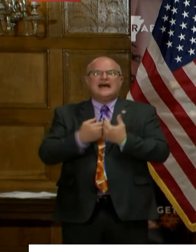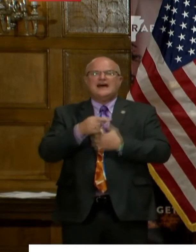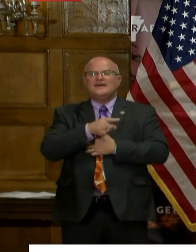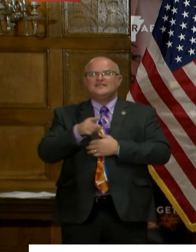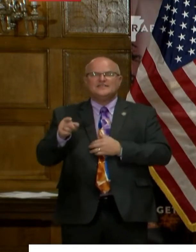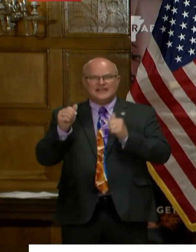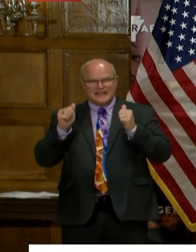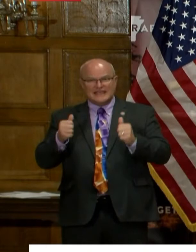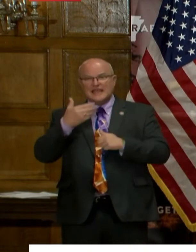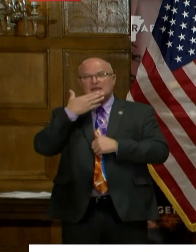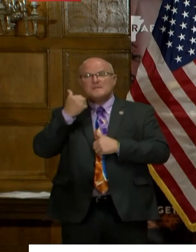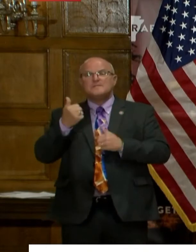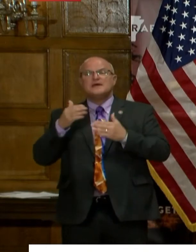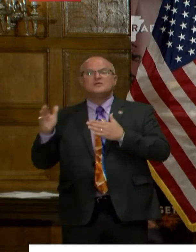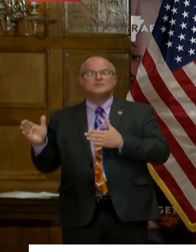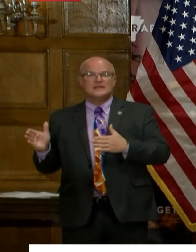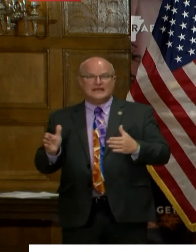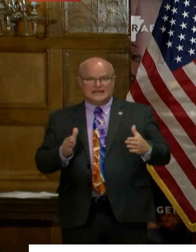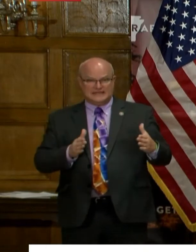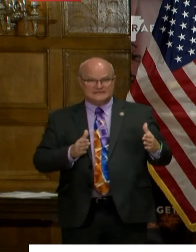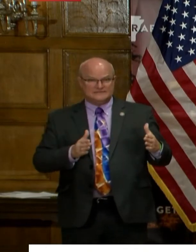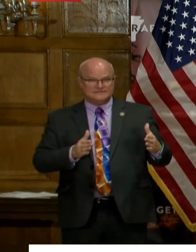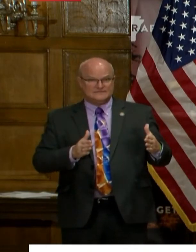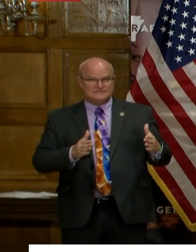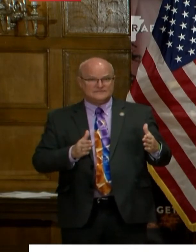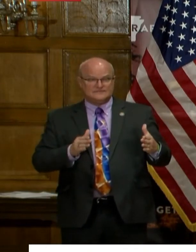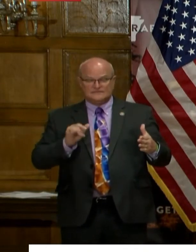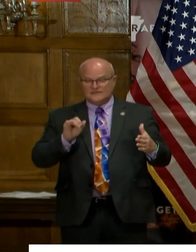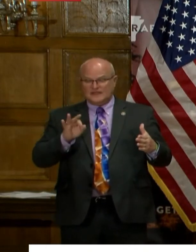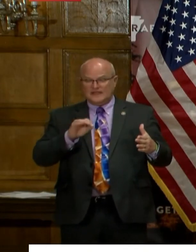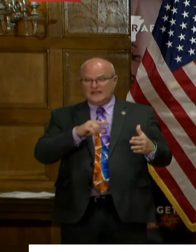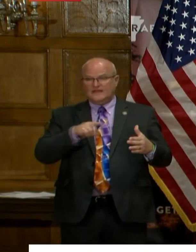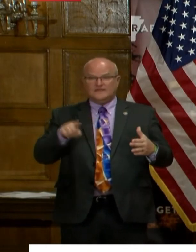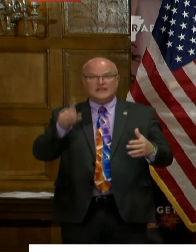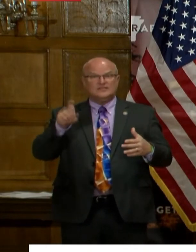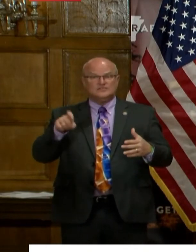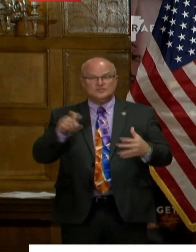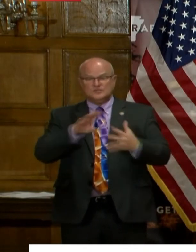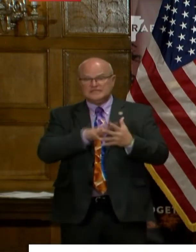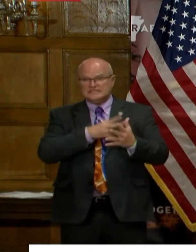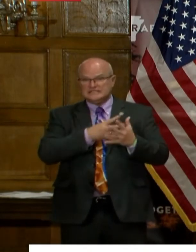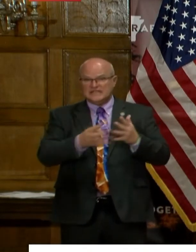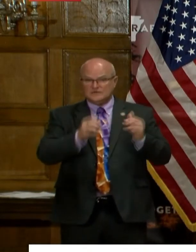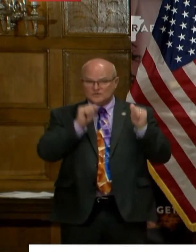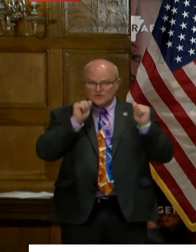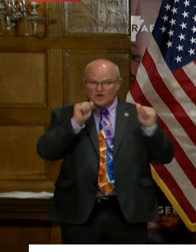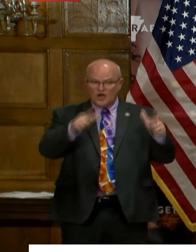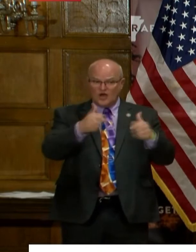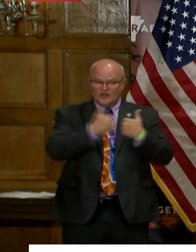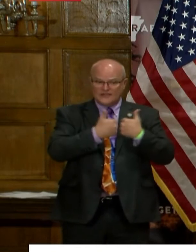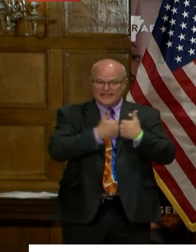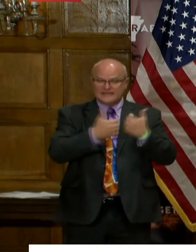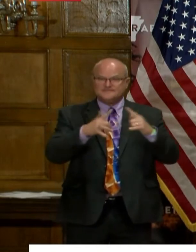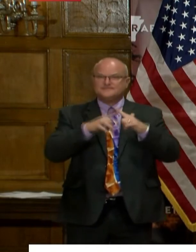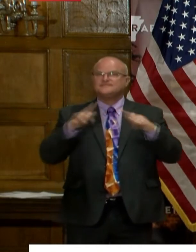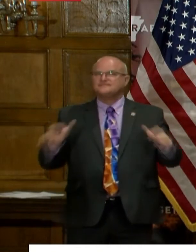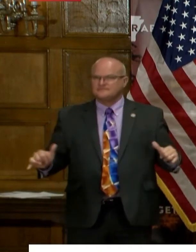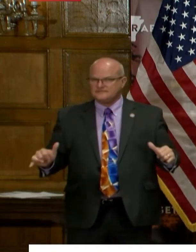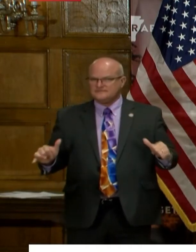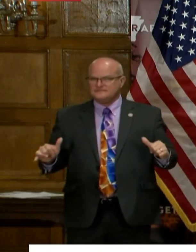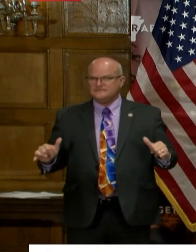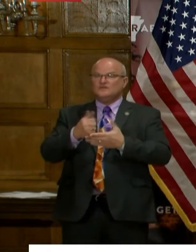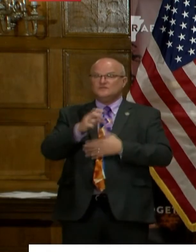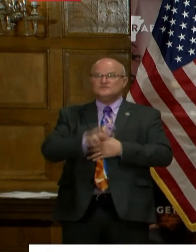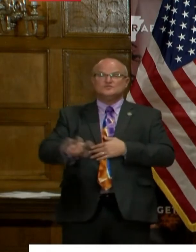can better plan, whether they should be scheduling all of the games at the same time, and